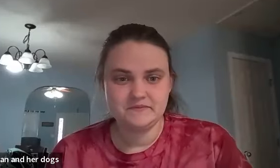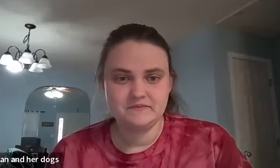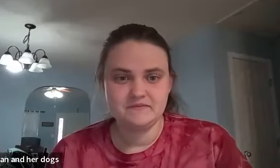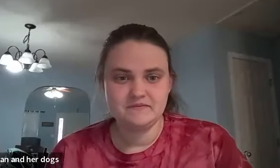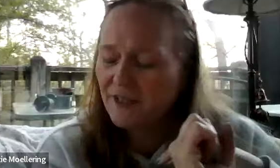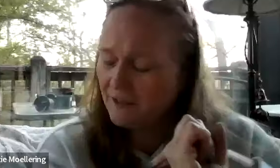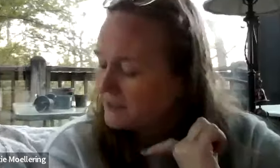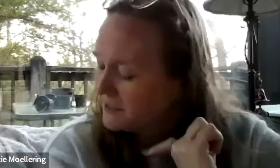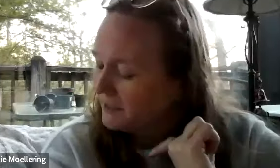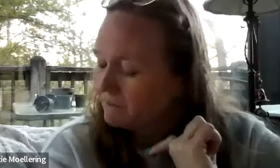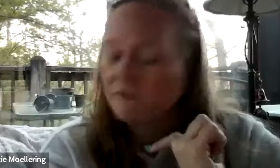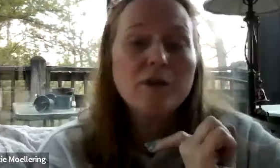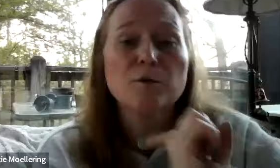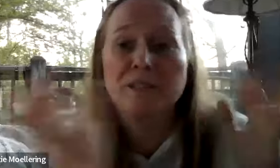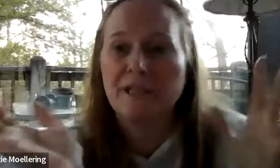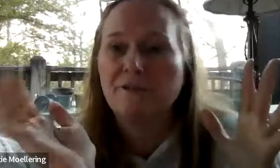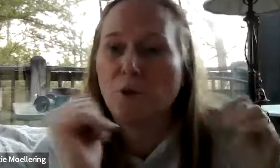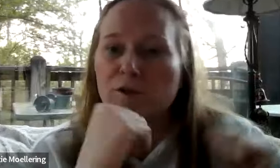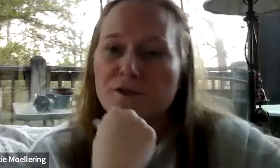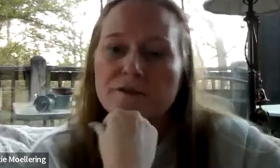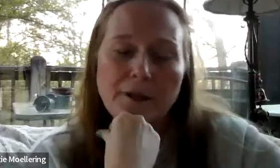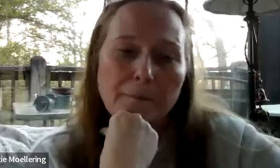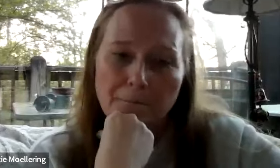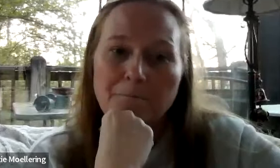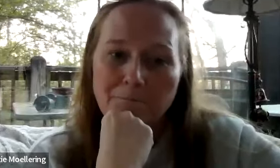And I think that's it. Along with the link, of course. So. Mm-hmm.